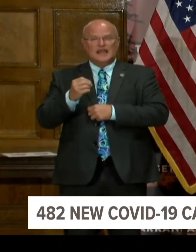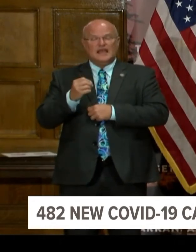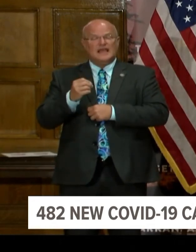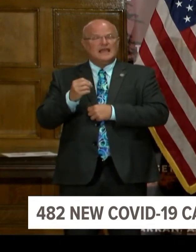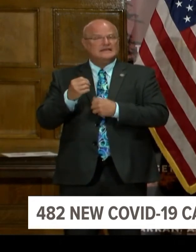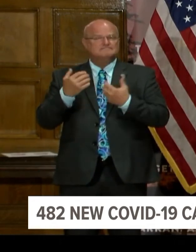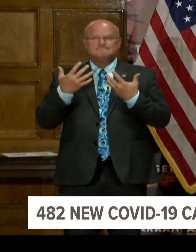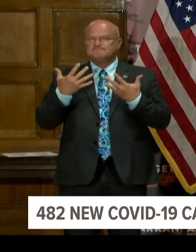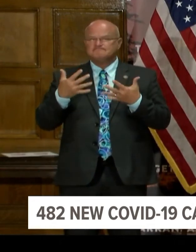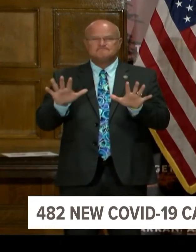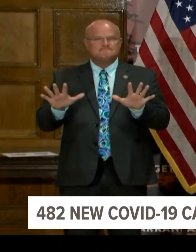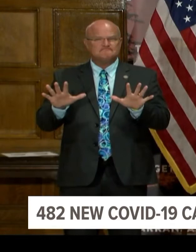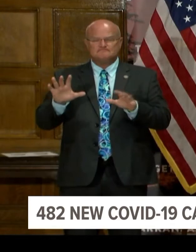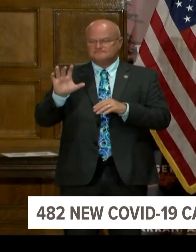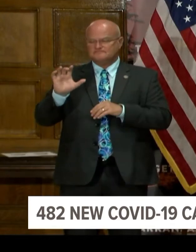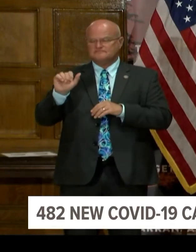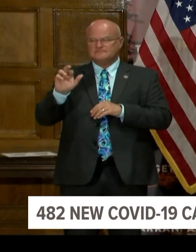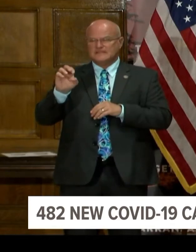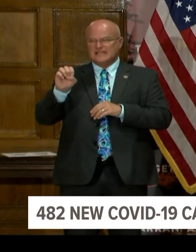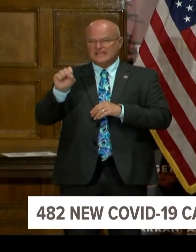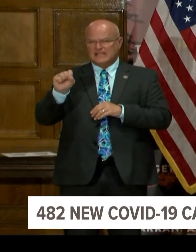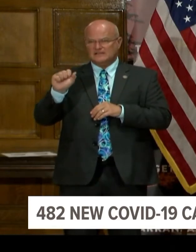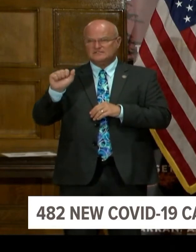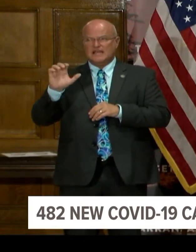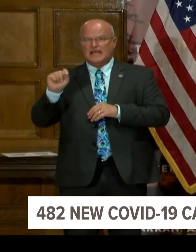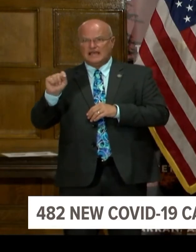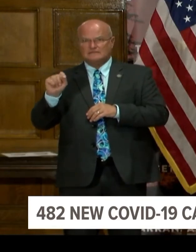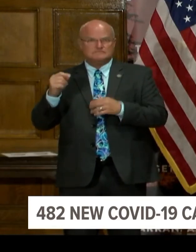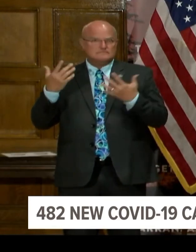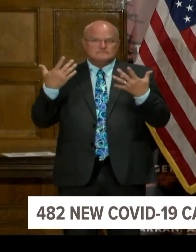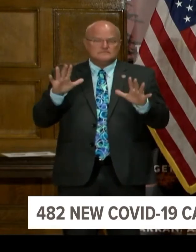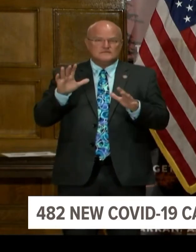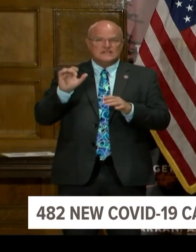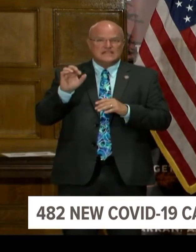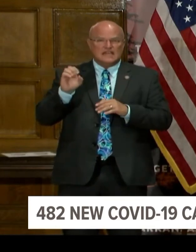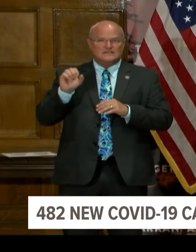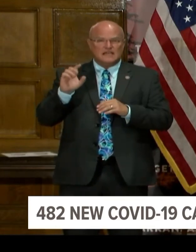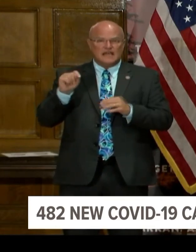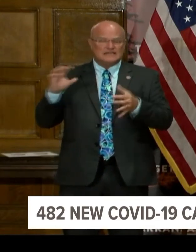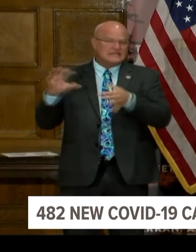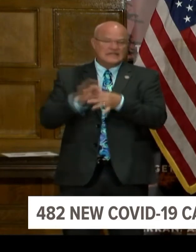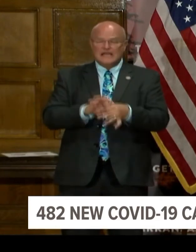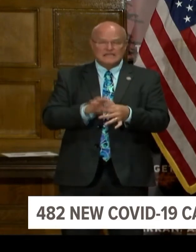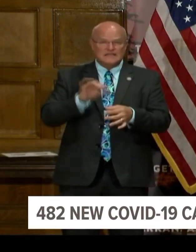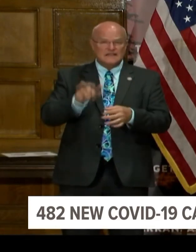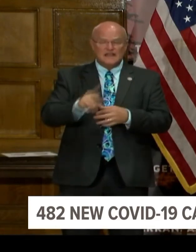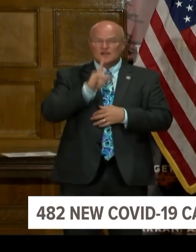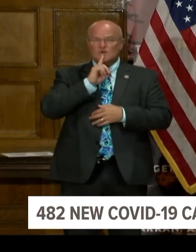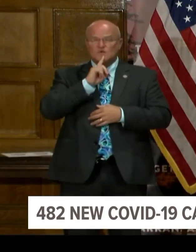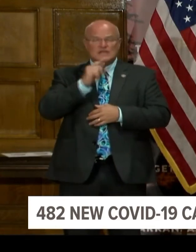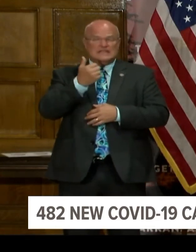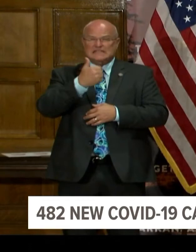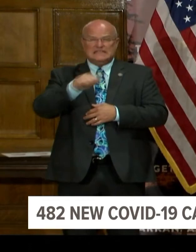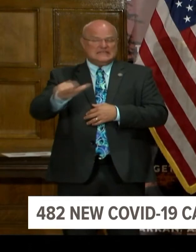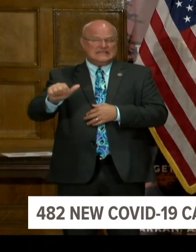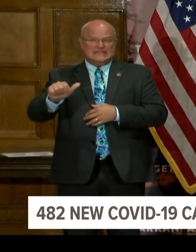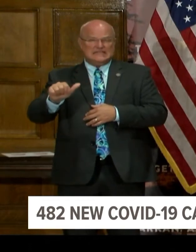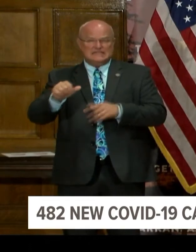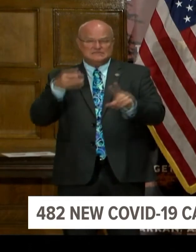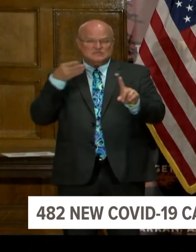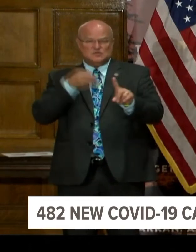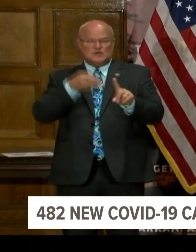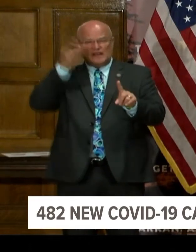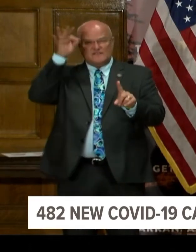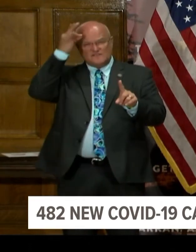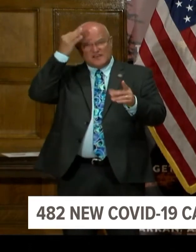I don't know that there's any CARES Act. I'm not aware of any CARES Act connection to that, or really any direct